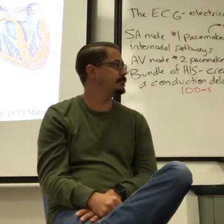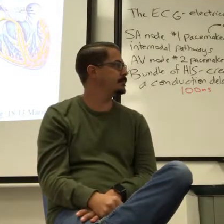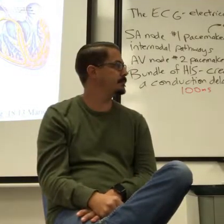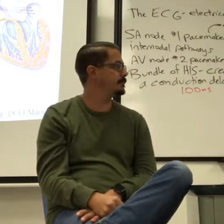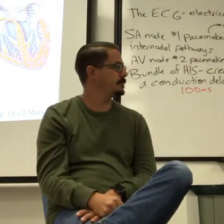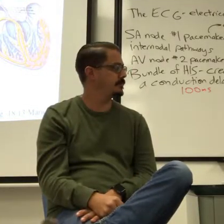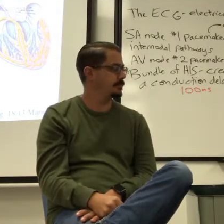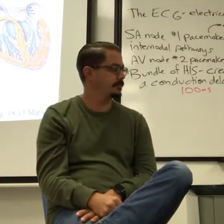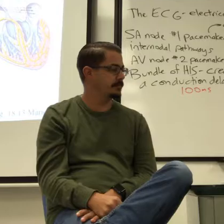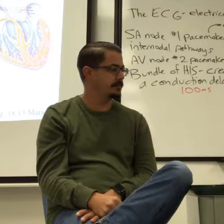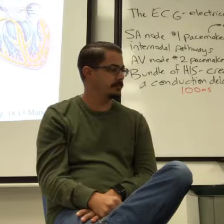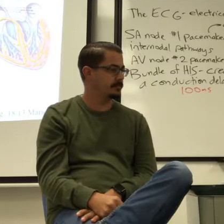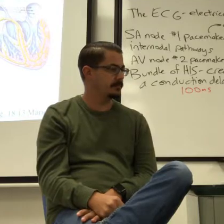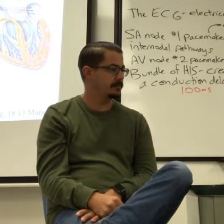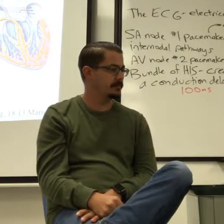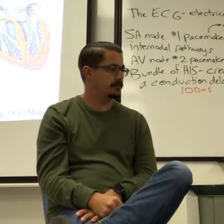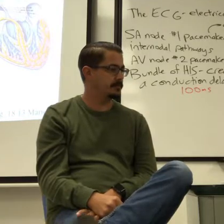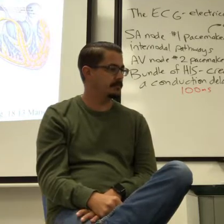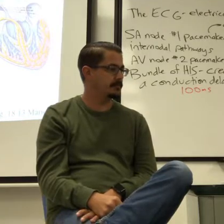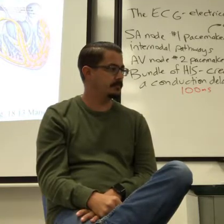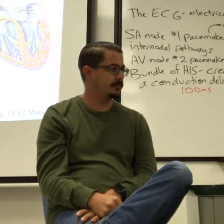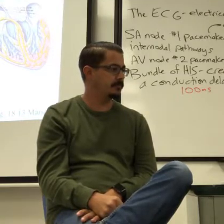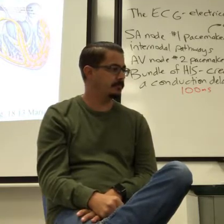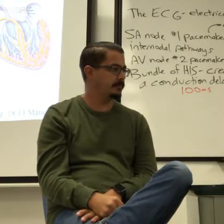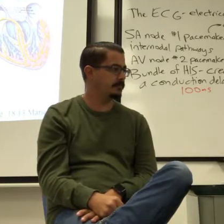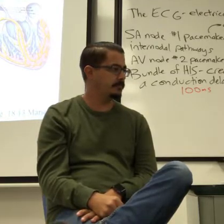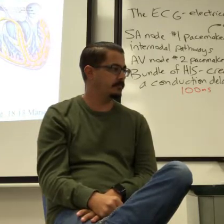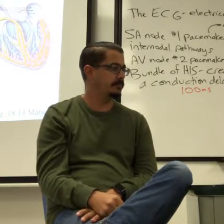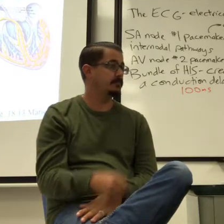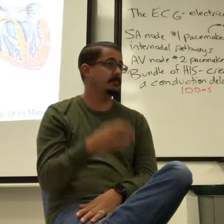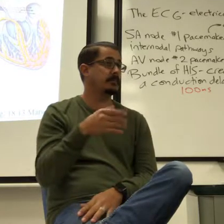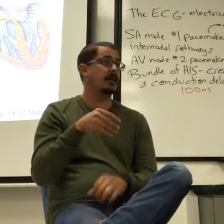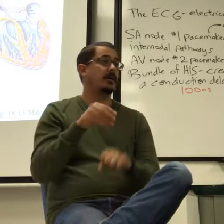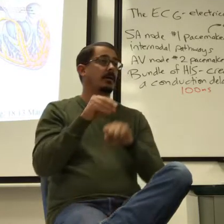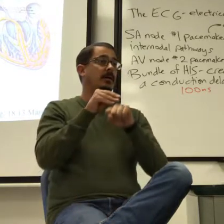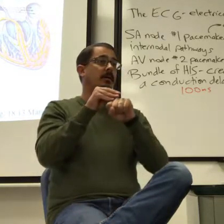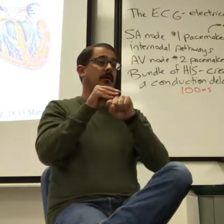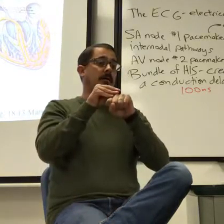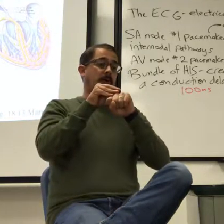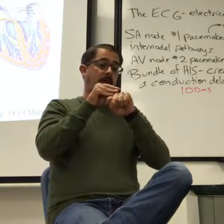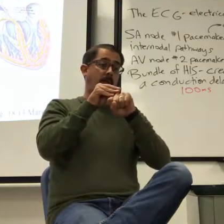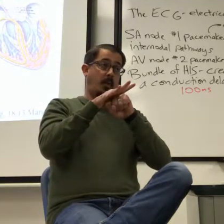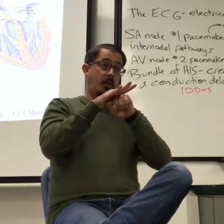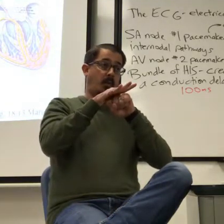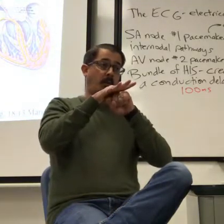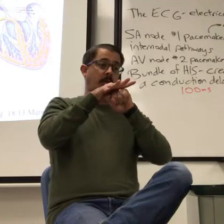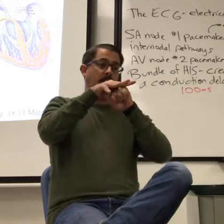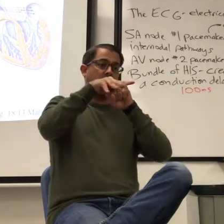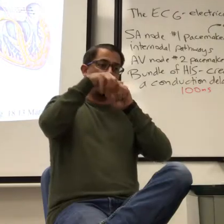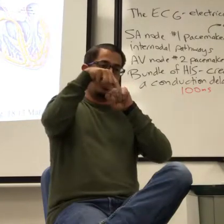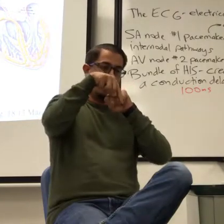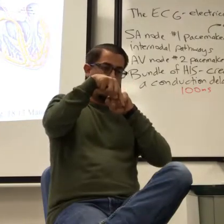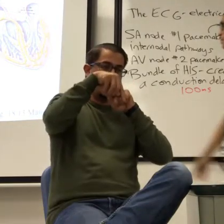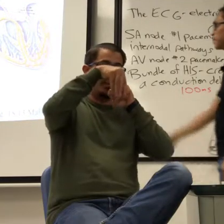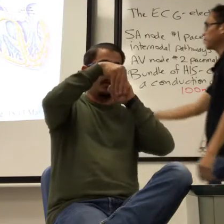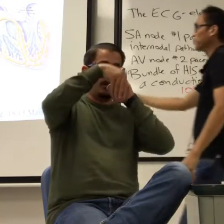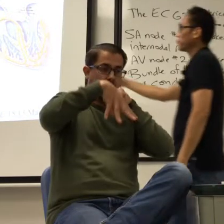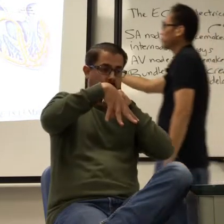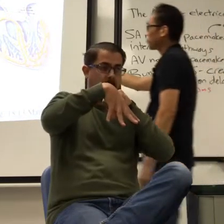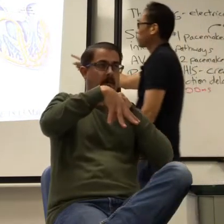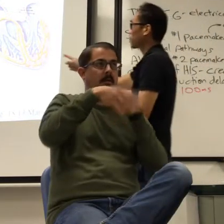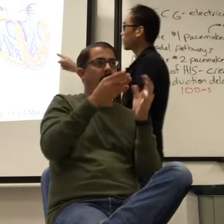So now what we got is the signal will now spread down right the middle, right down the interventricular